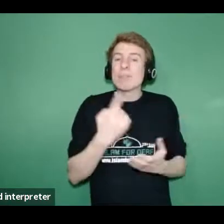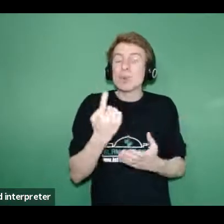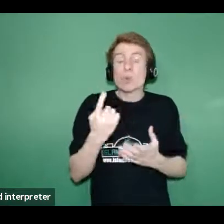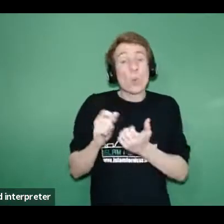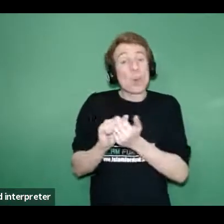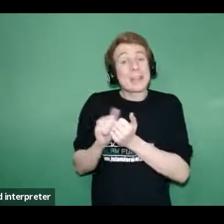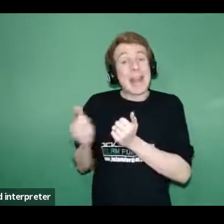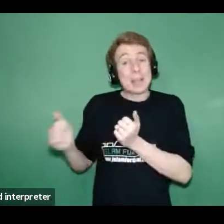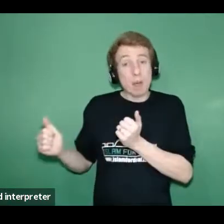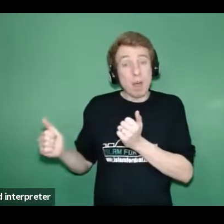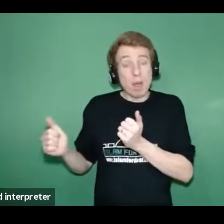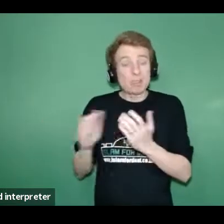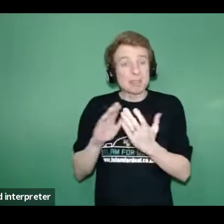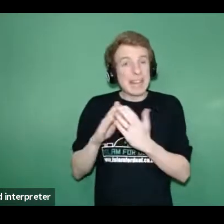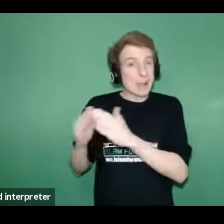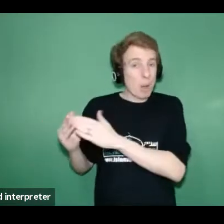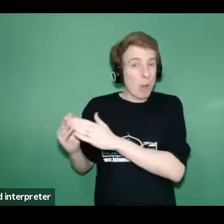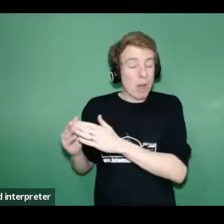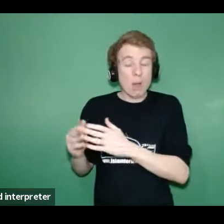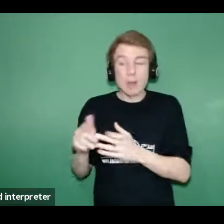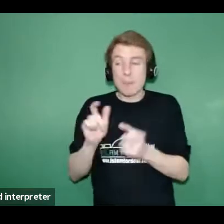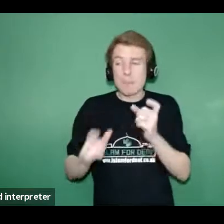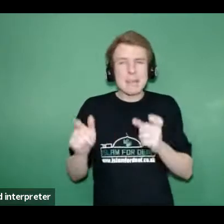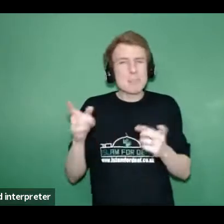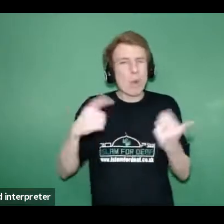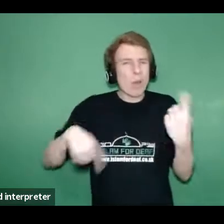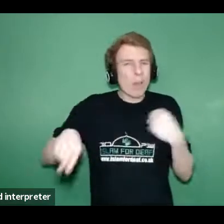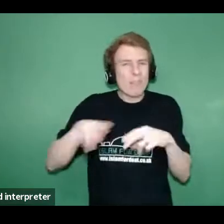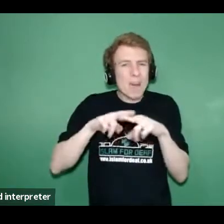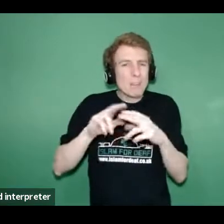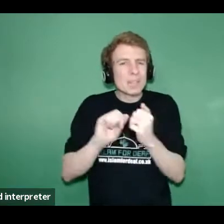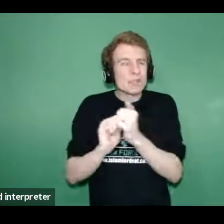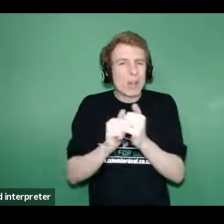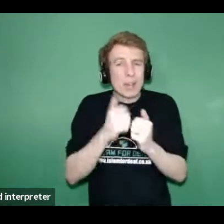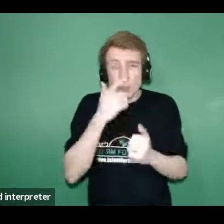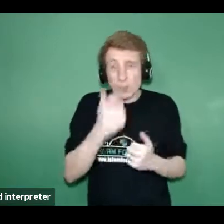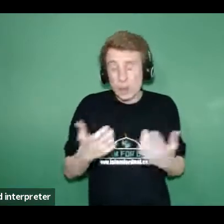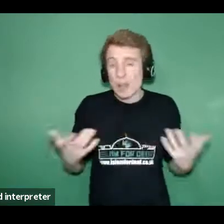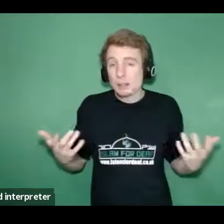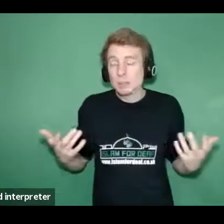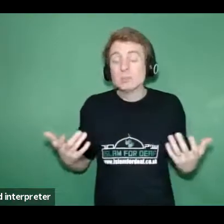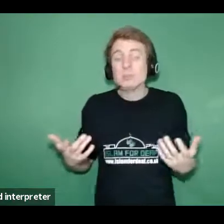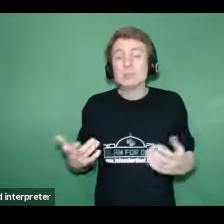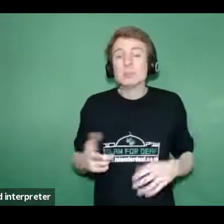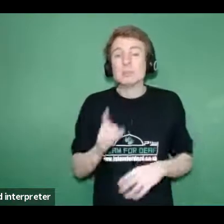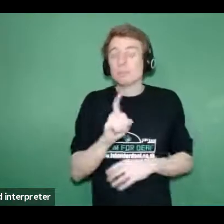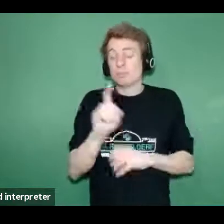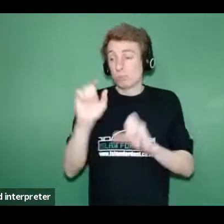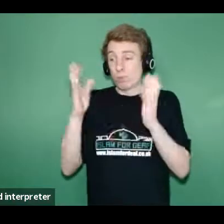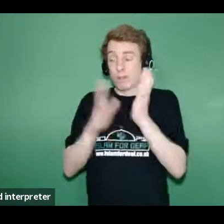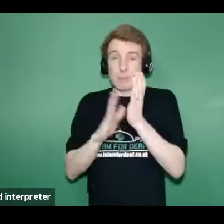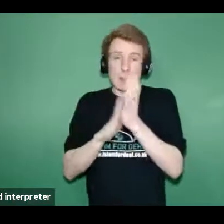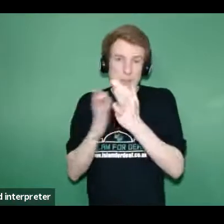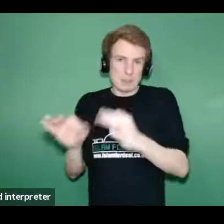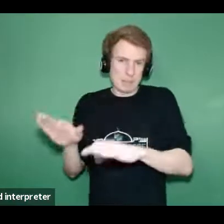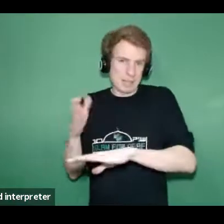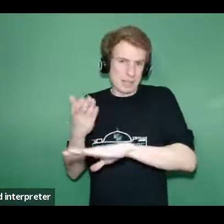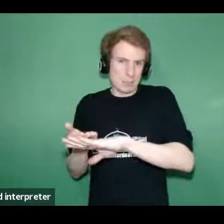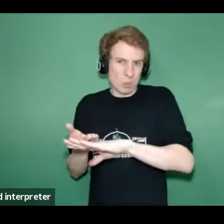those who are around you. And the Prophet, peace and blessings be upon him, he said that you will not